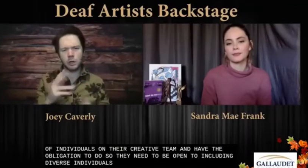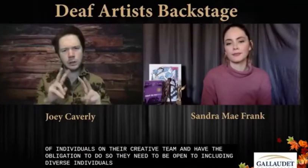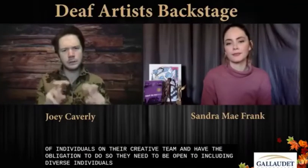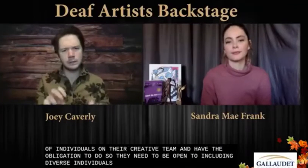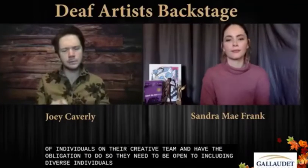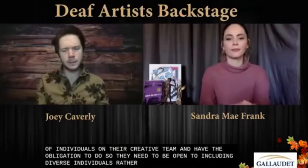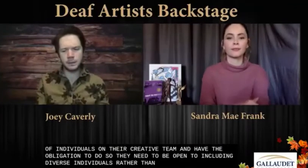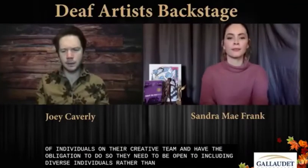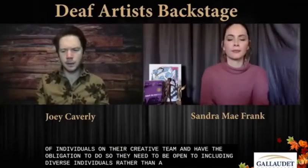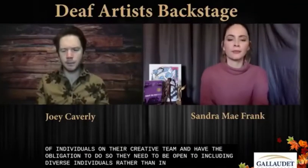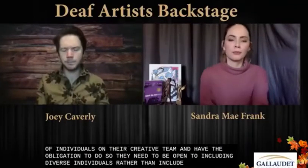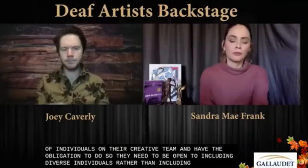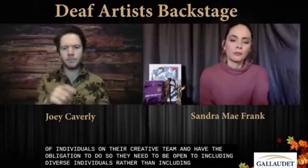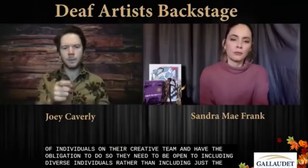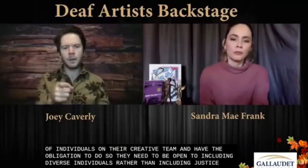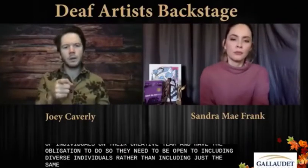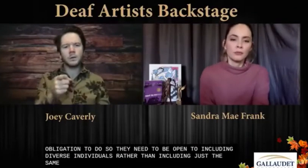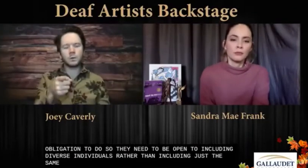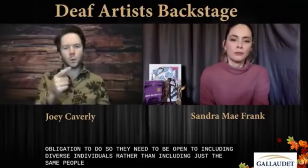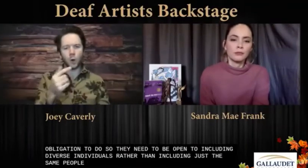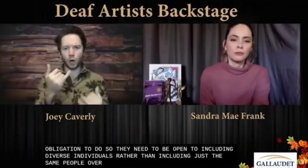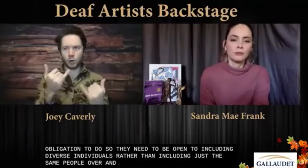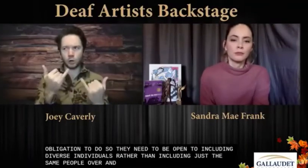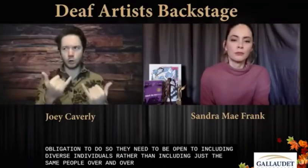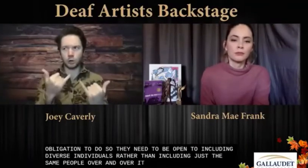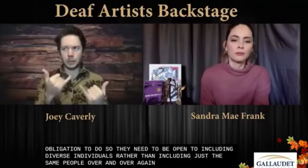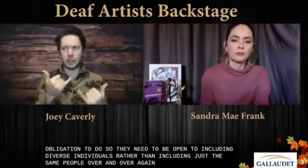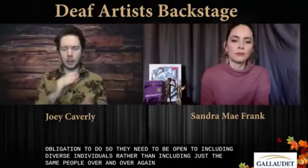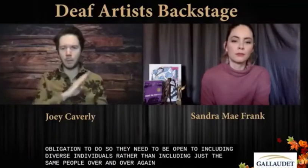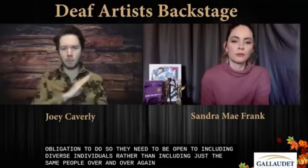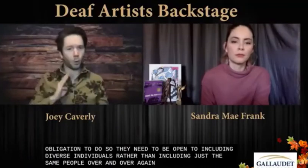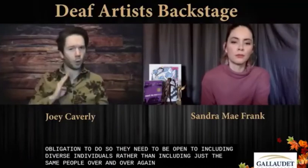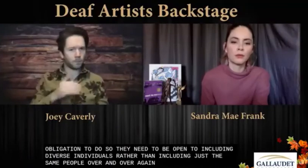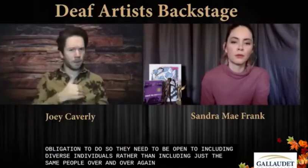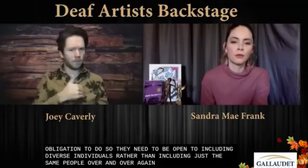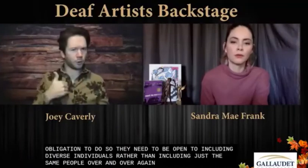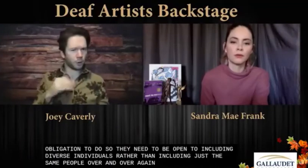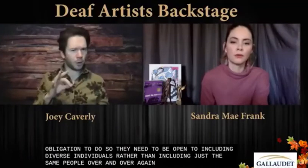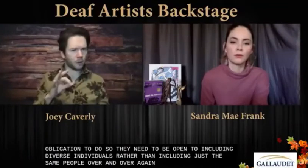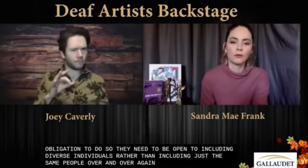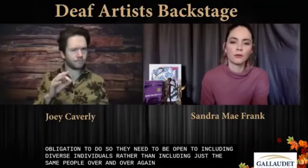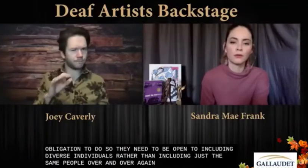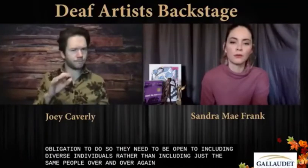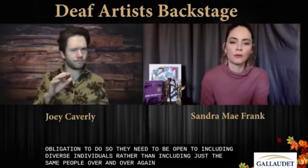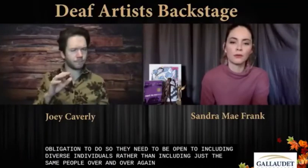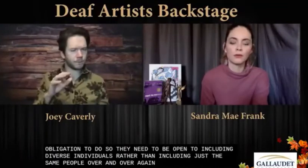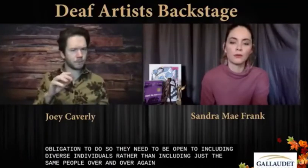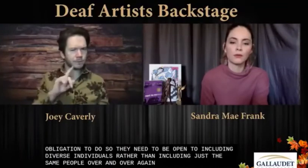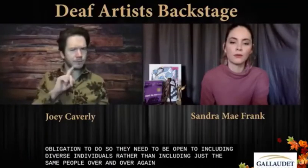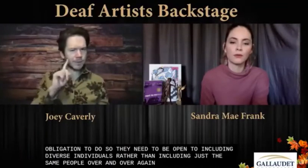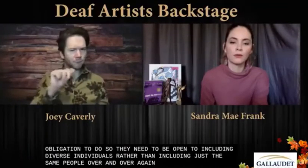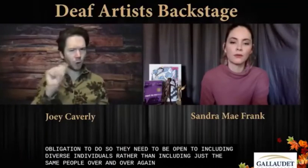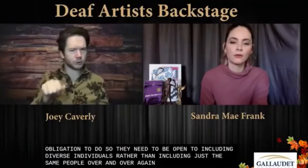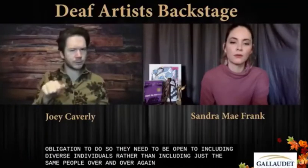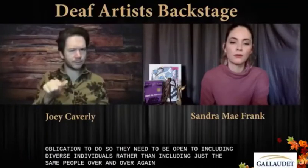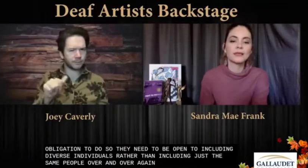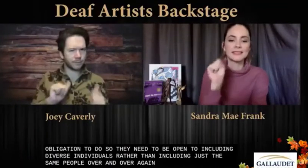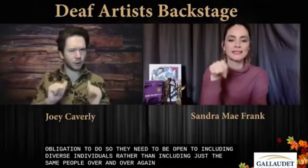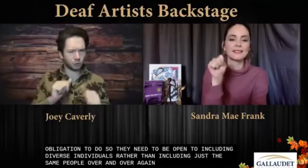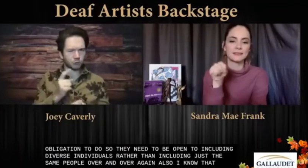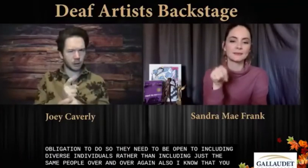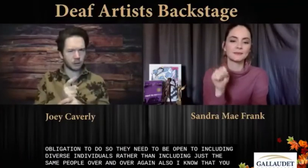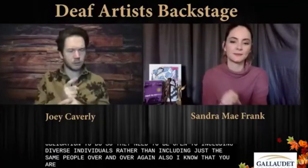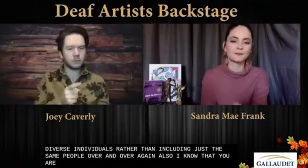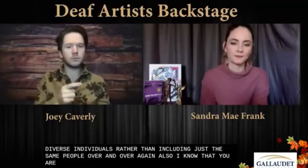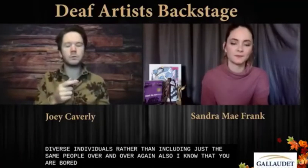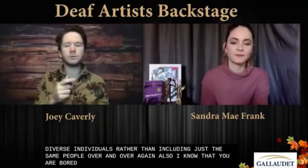rather than including just the same people over and over again thank you I think that's a great assessment uh also I know that